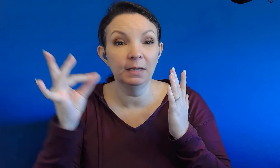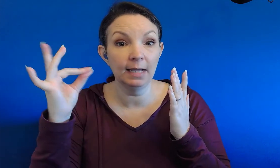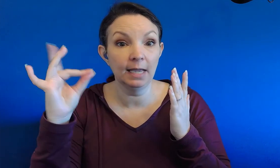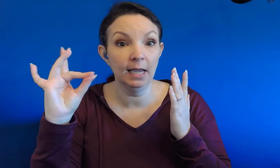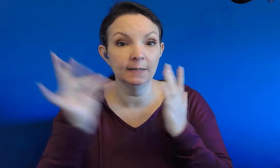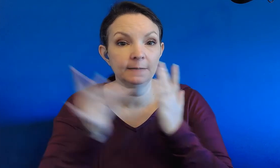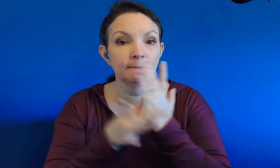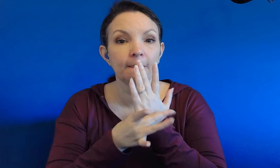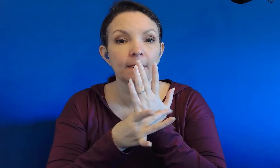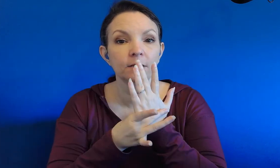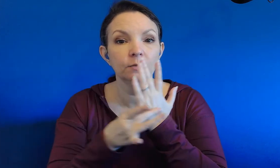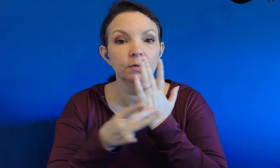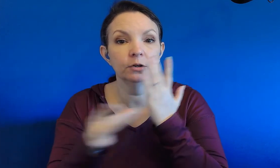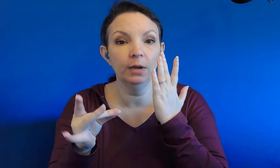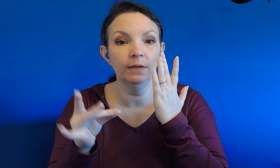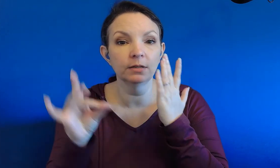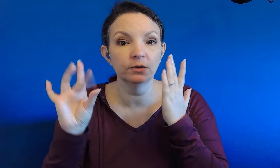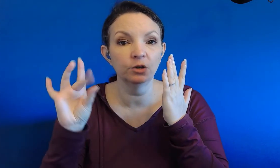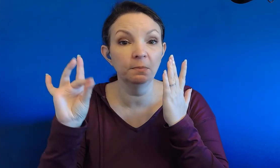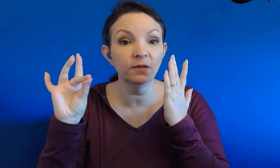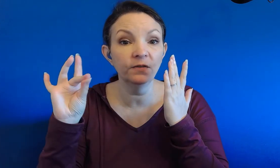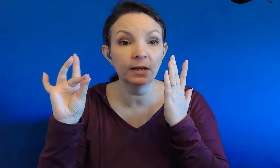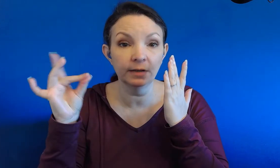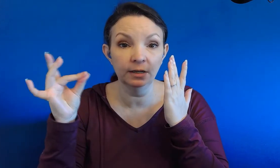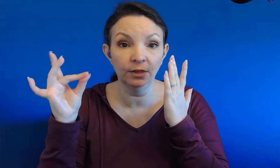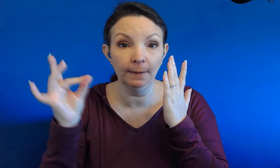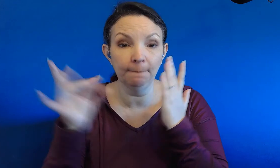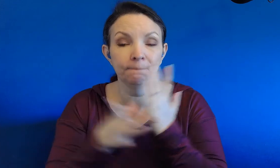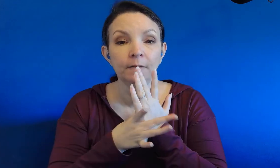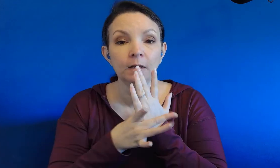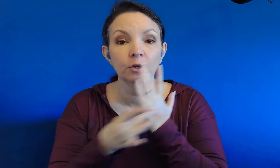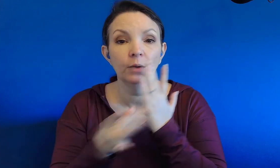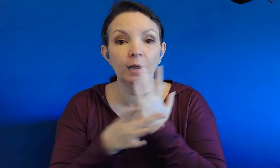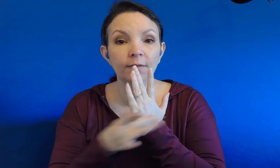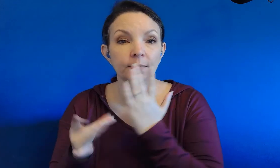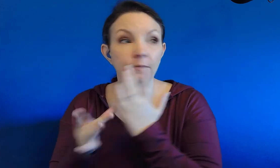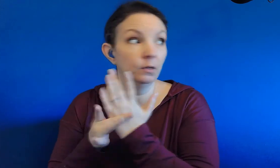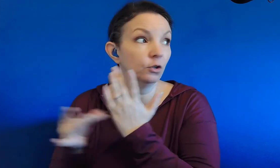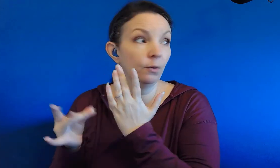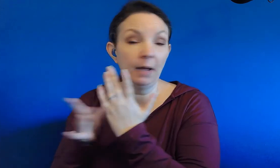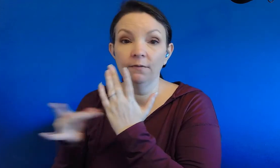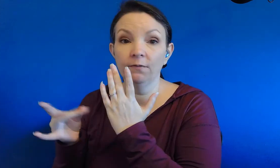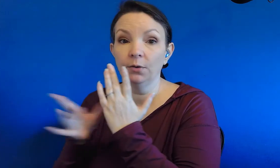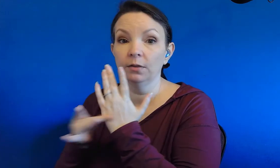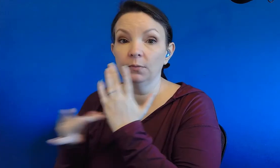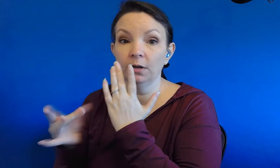8. So we go gravy. So it's your middle finger and your thumb. Gravy. We just go back and forth, and we go in gravy.